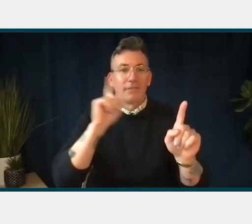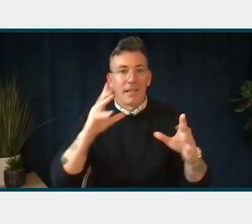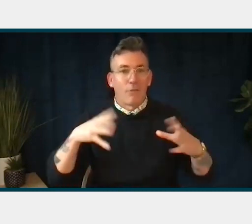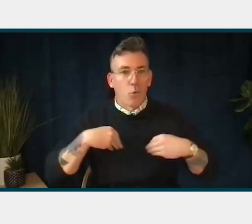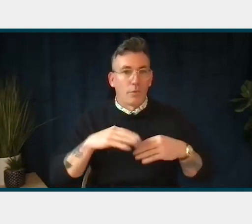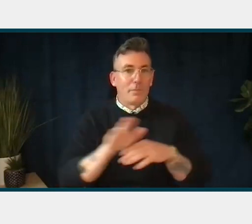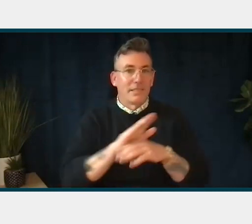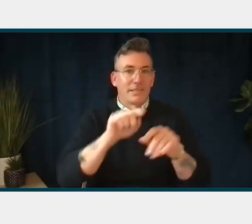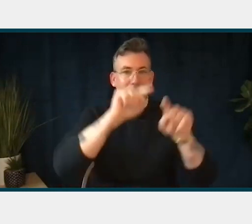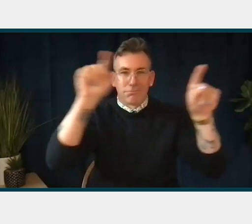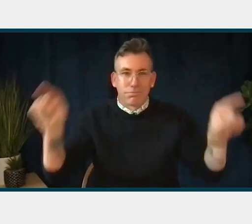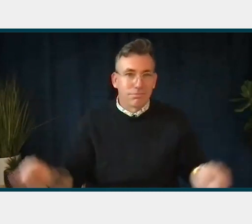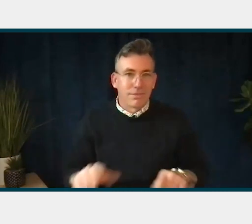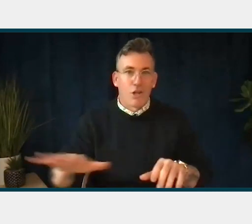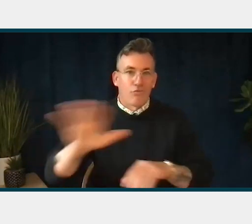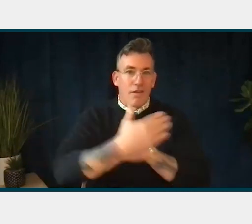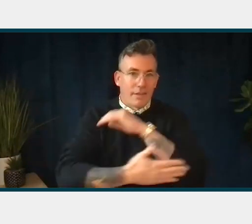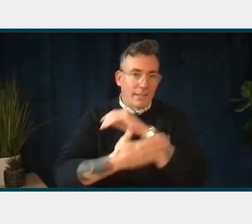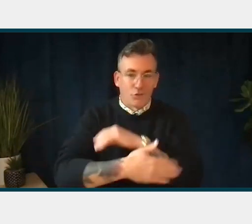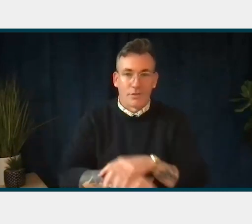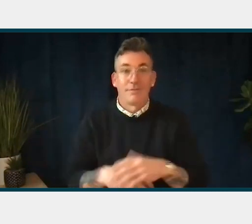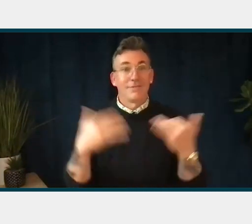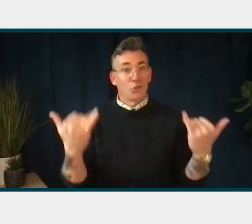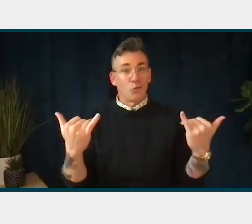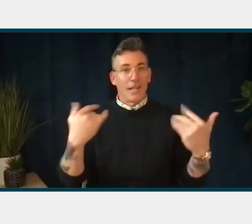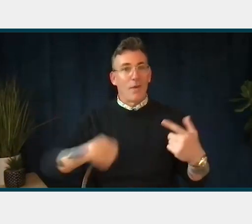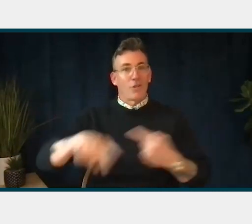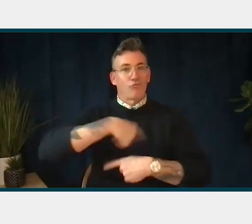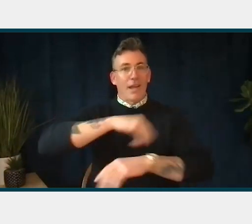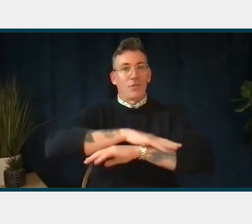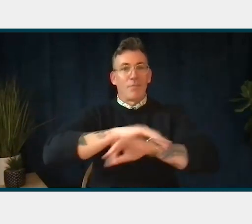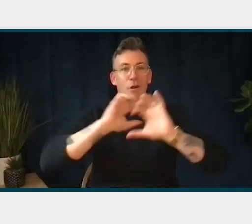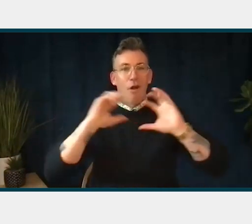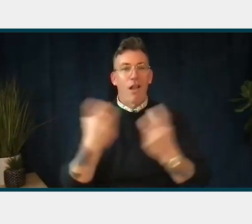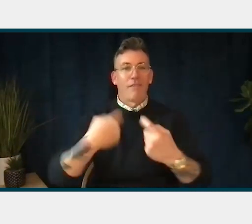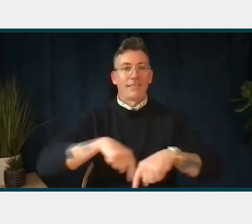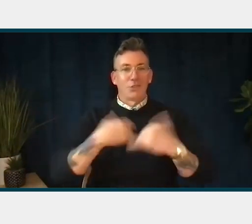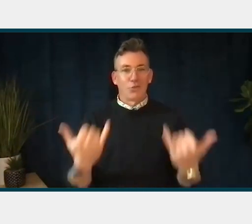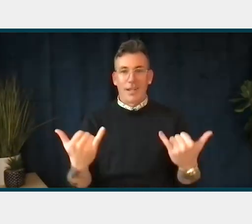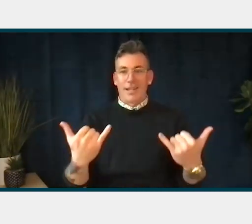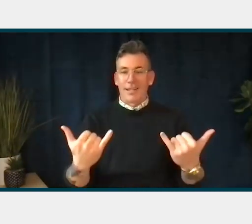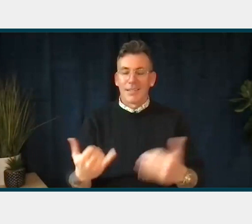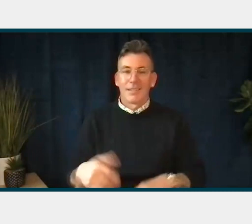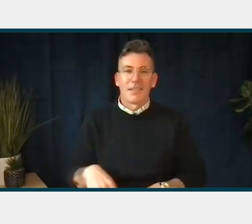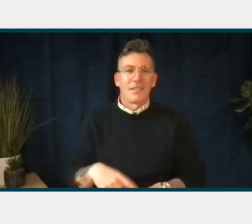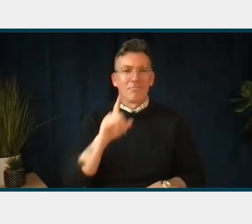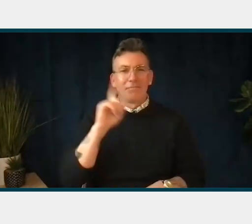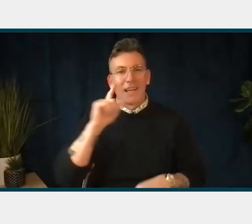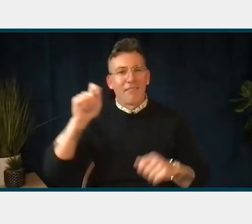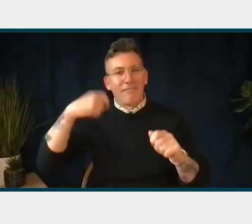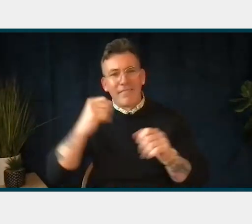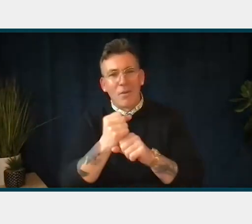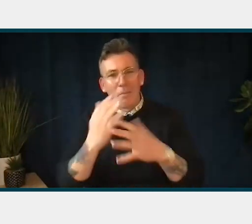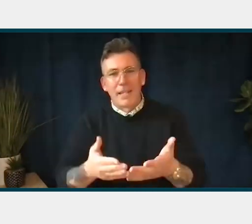supports 15 different deaf-owned businesses around the country. So today we had a roundtable, all of